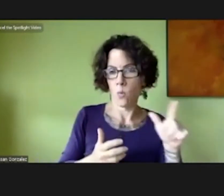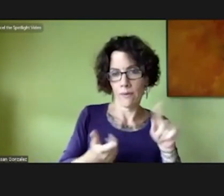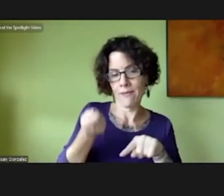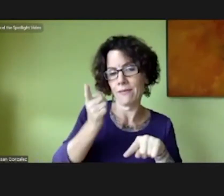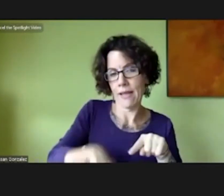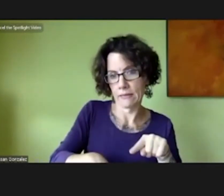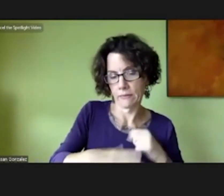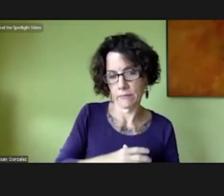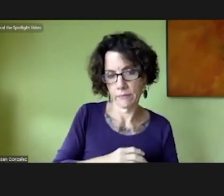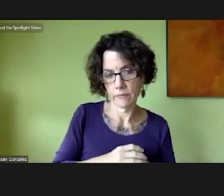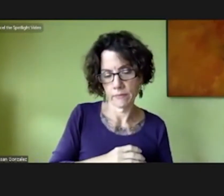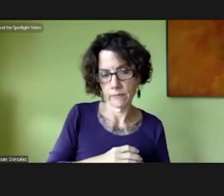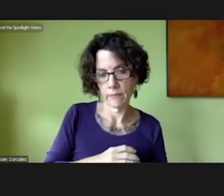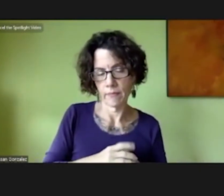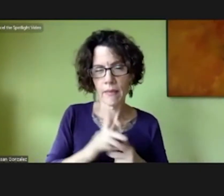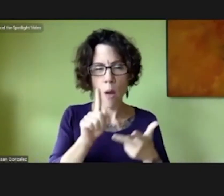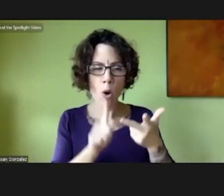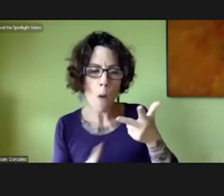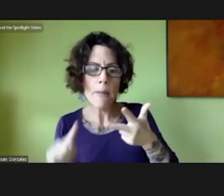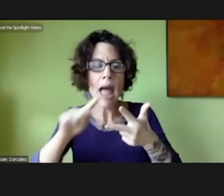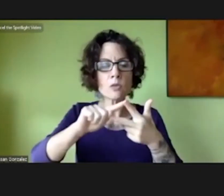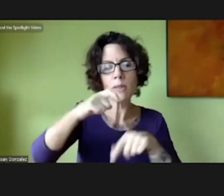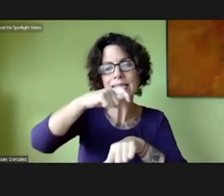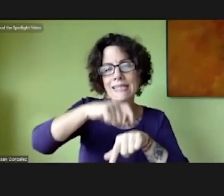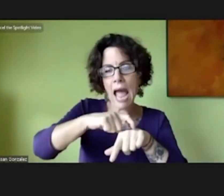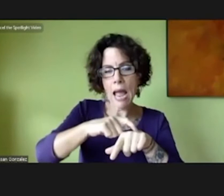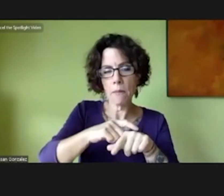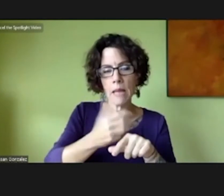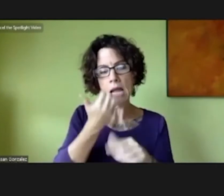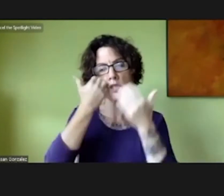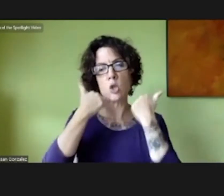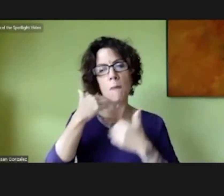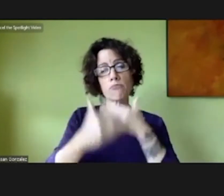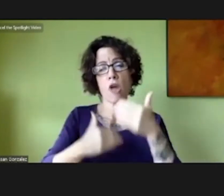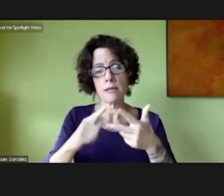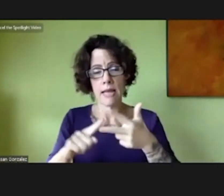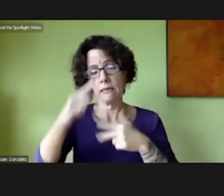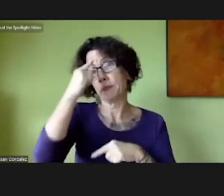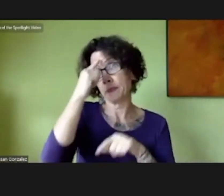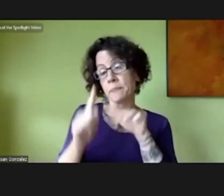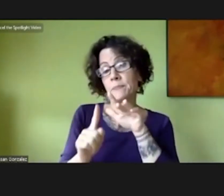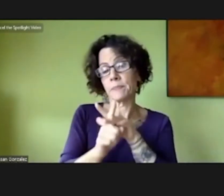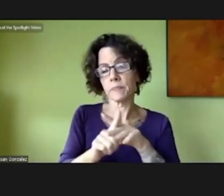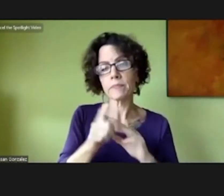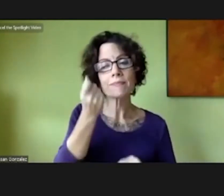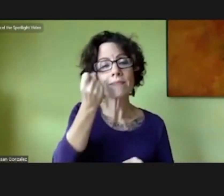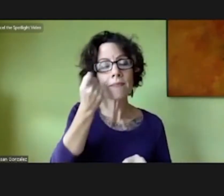Even if you set up a trust, you need the will. It works together. You cannot have a trust without the